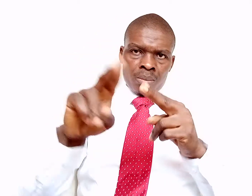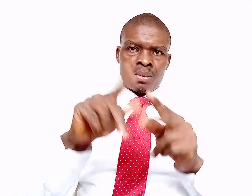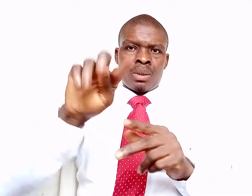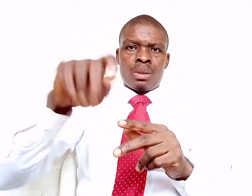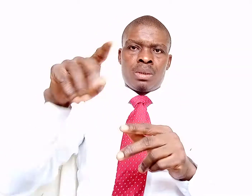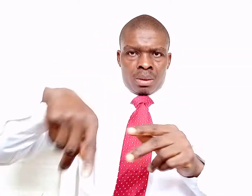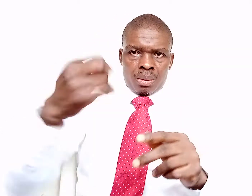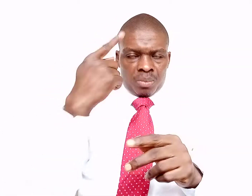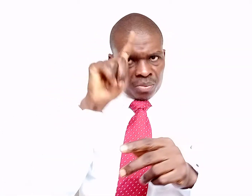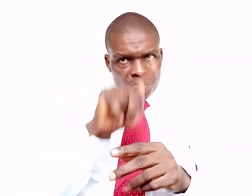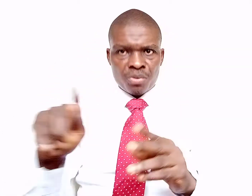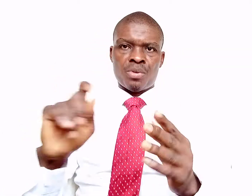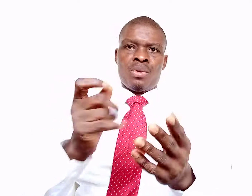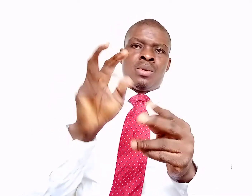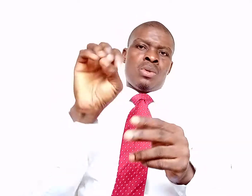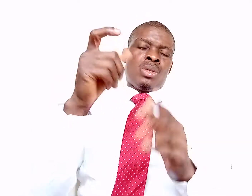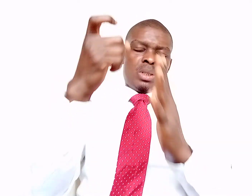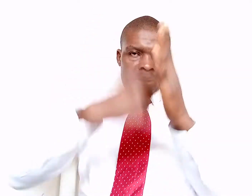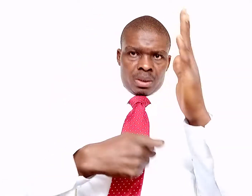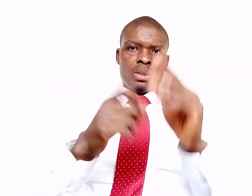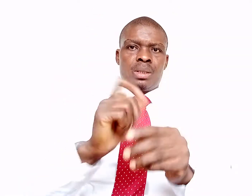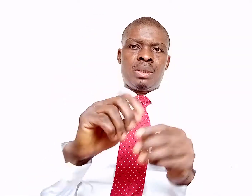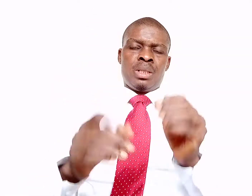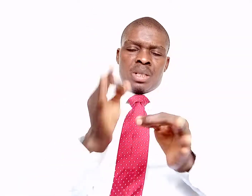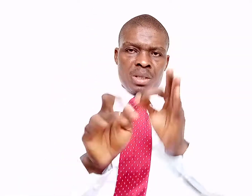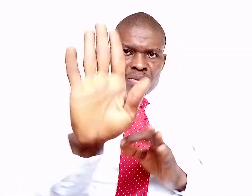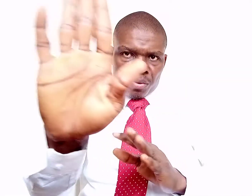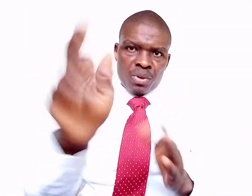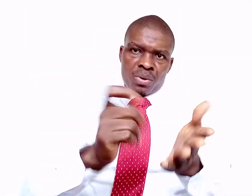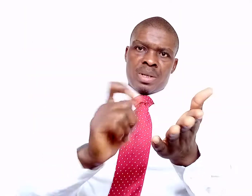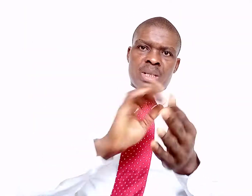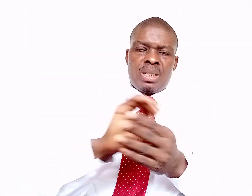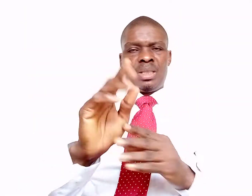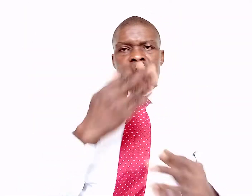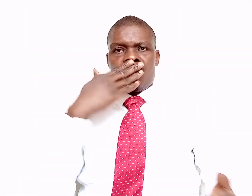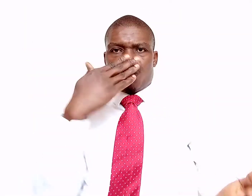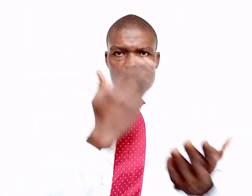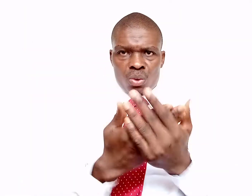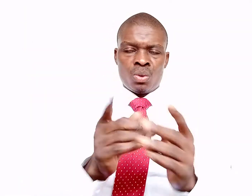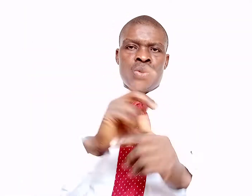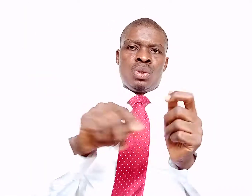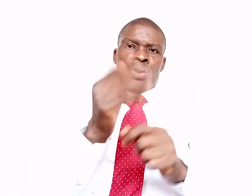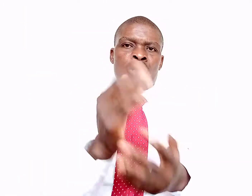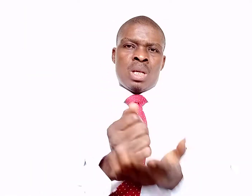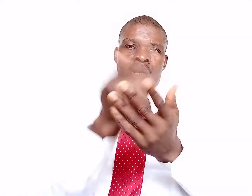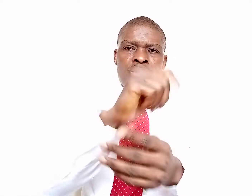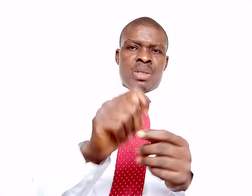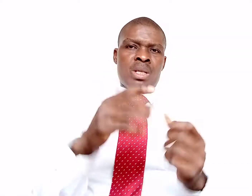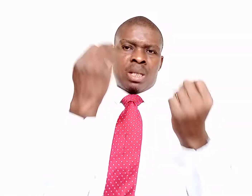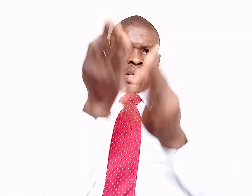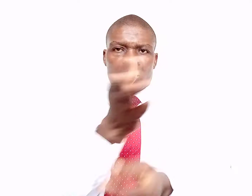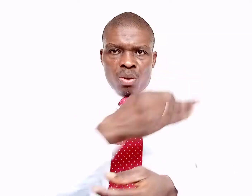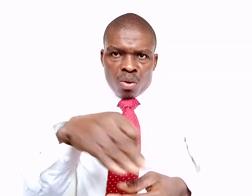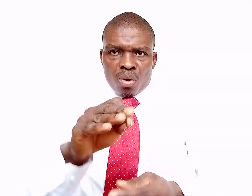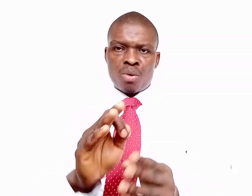writing. Give your essays an interesting and appropriate title. It will help draw the attention of the reader and pique their curiosity.